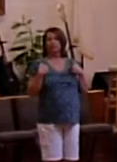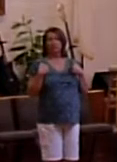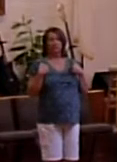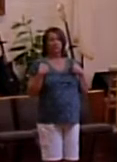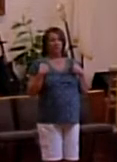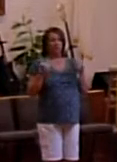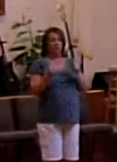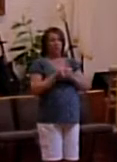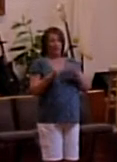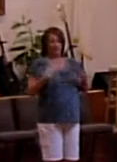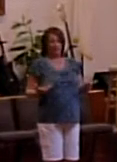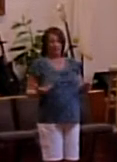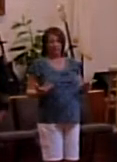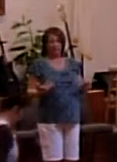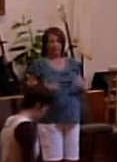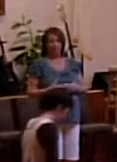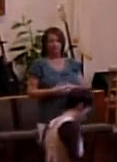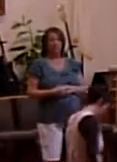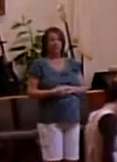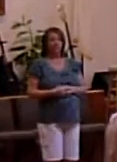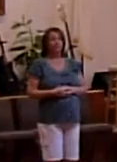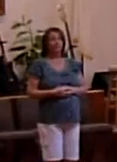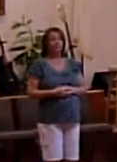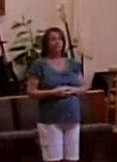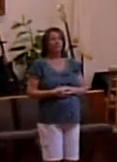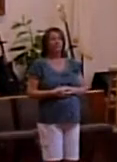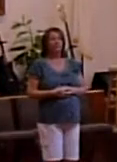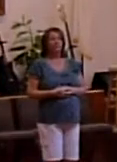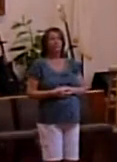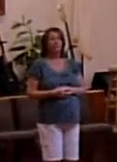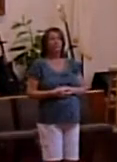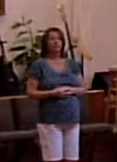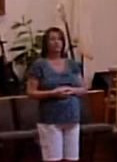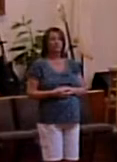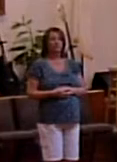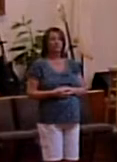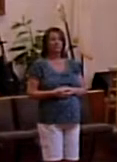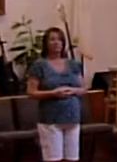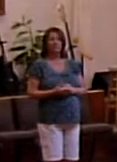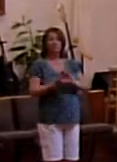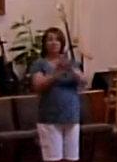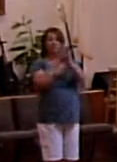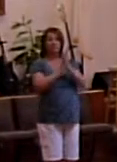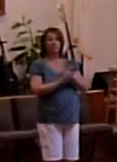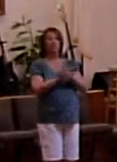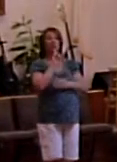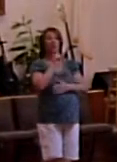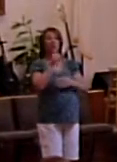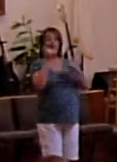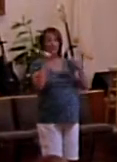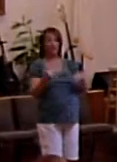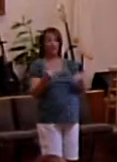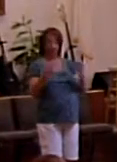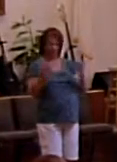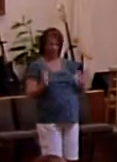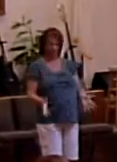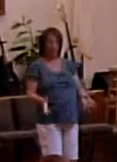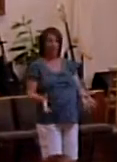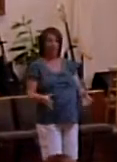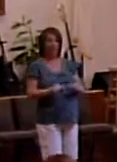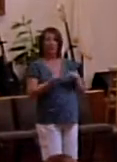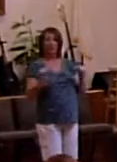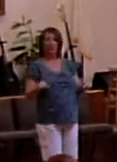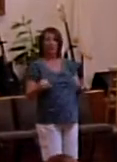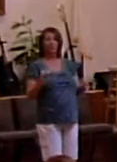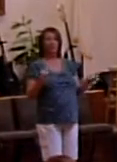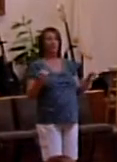with this. Get real today. and leave it at the altar. Sam, go